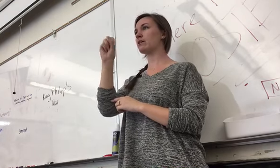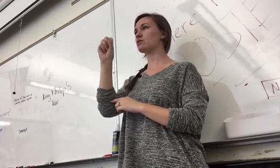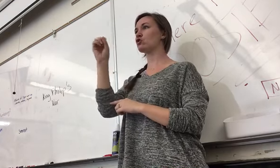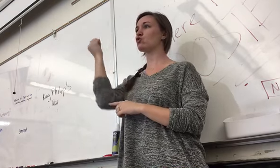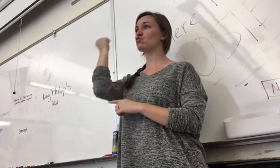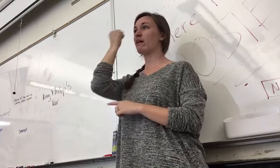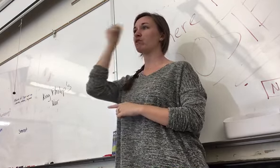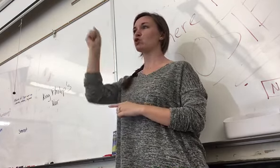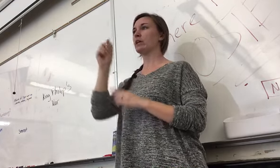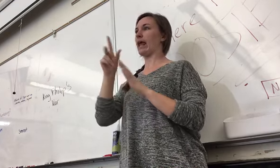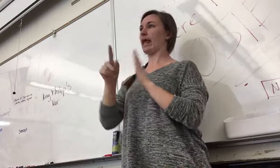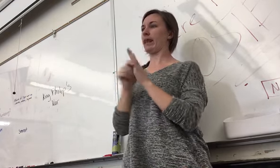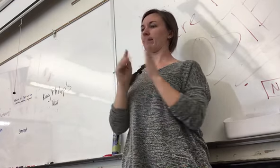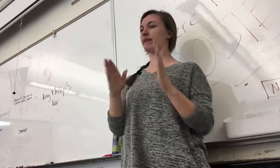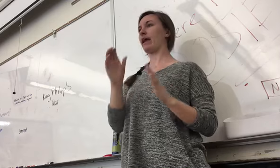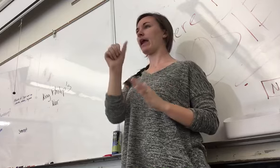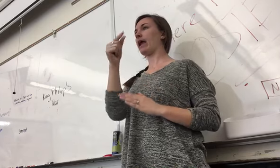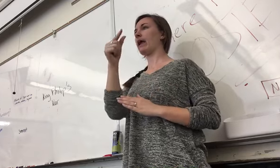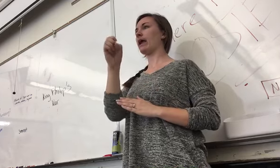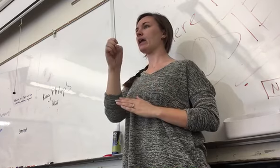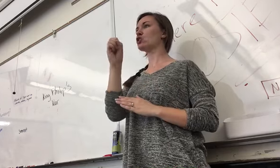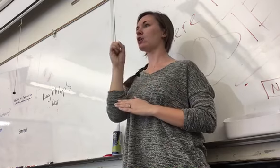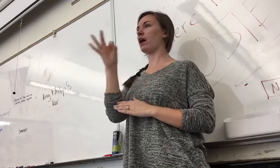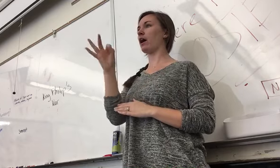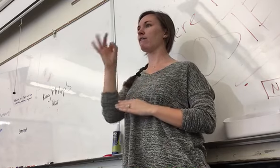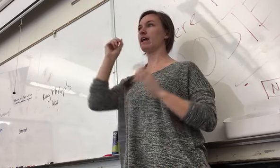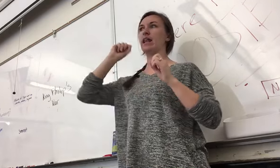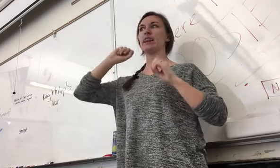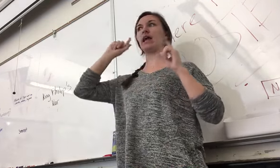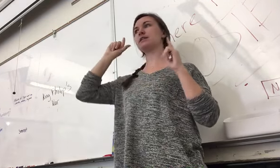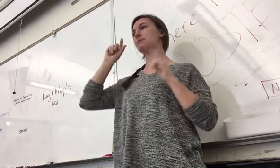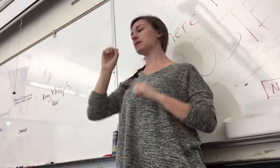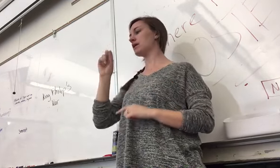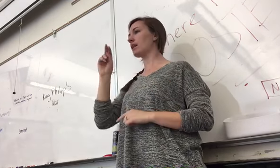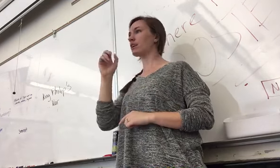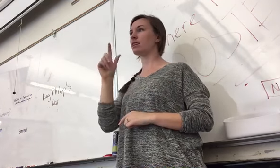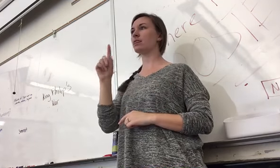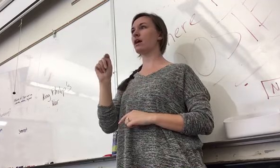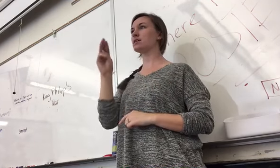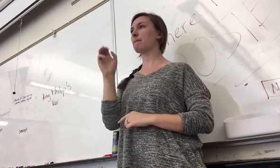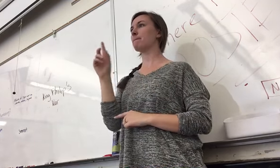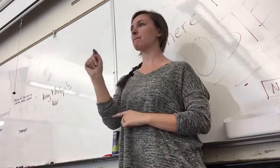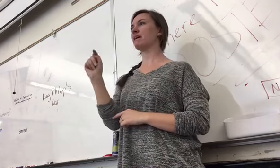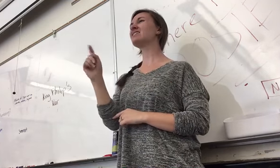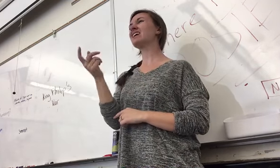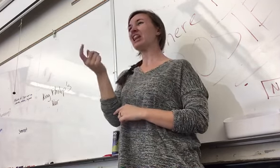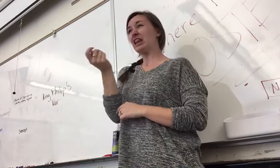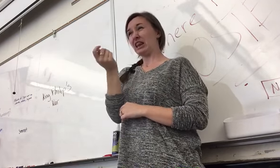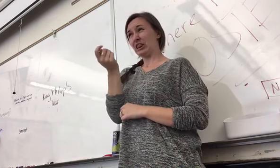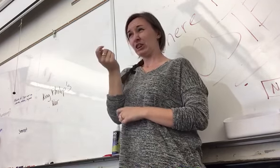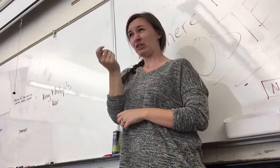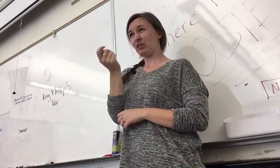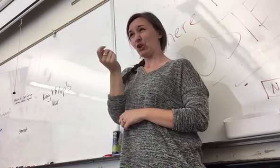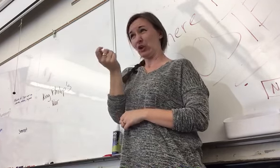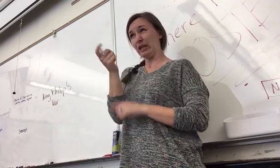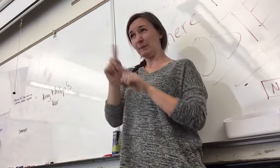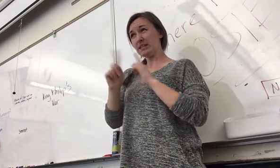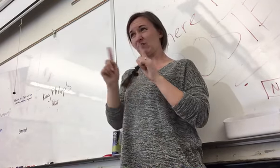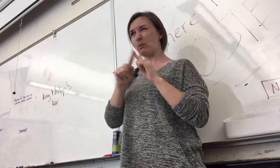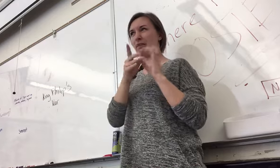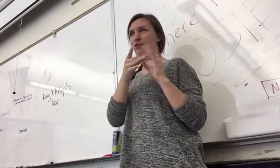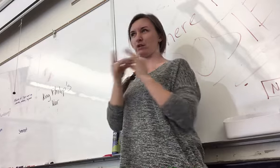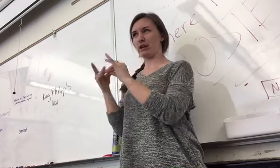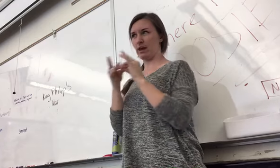of Enlightenment happen about the same time. A little bit different though. Glorious Revolution is